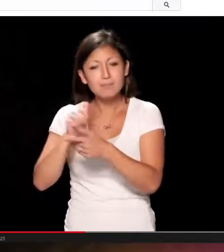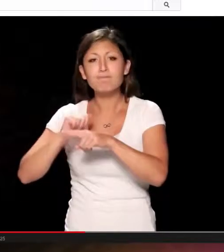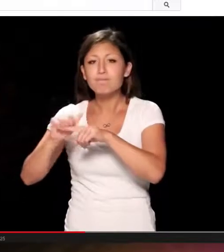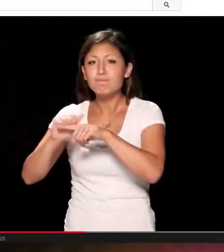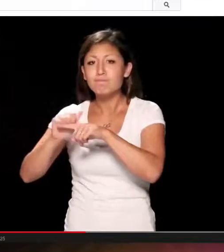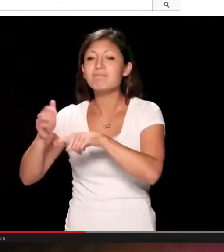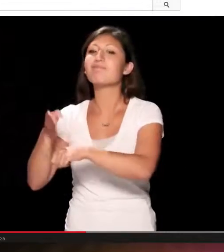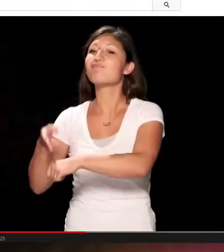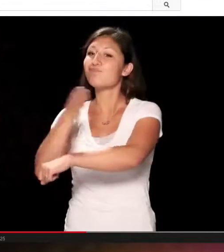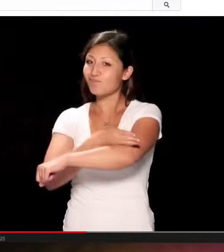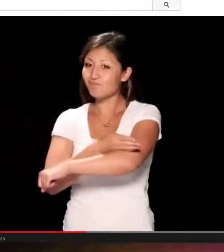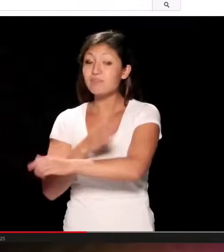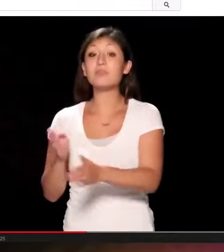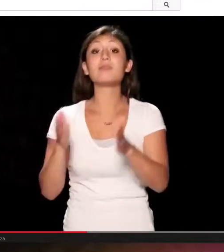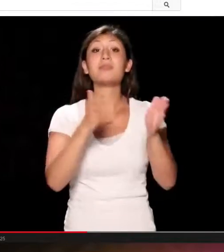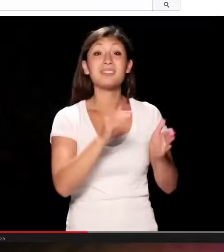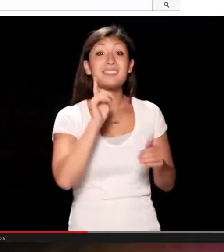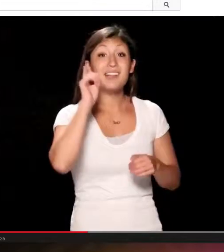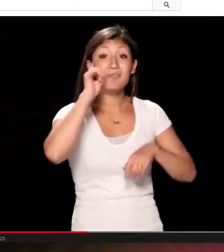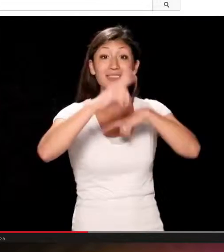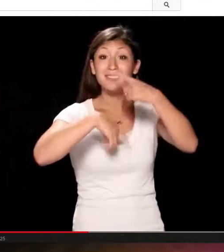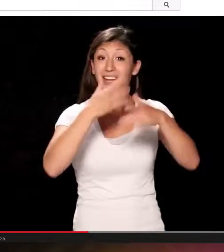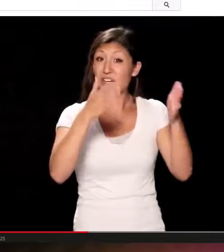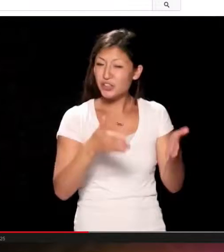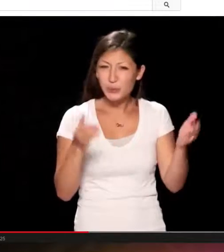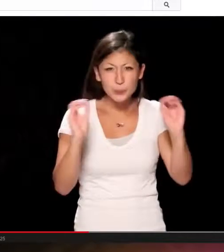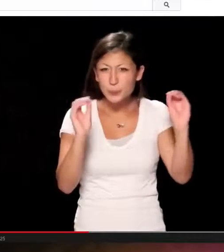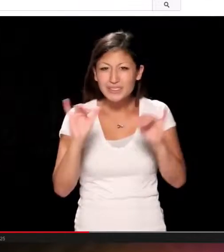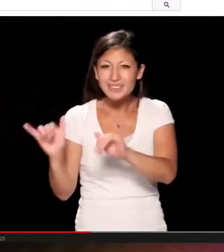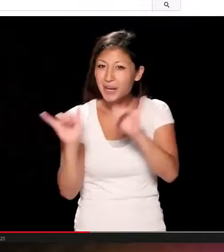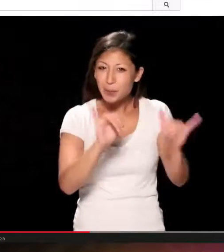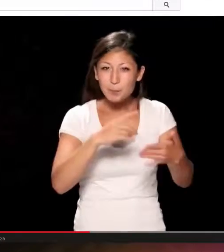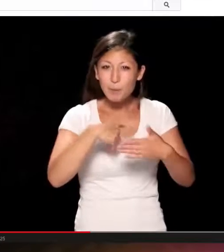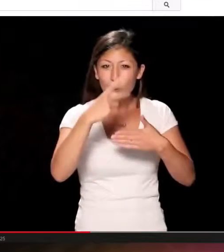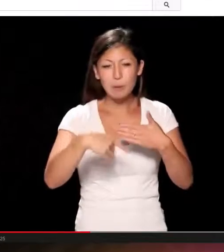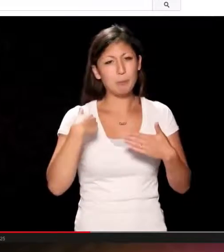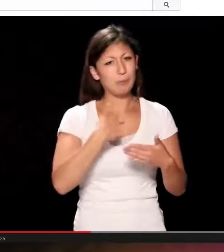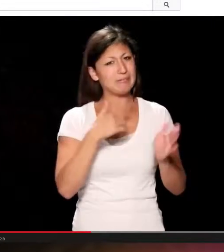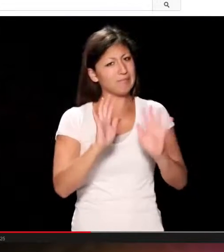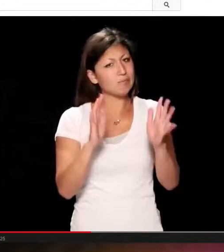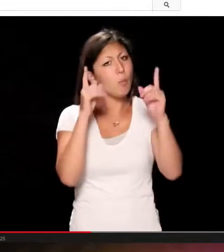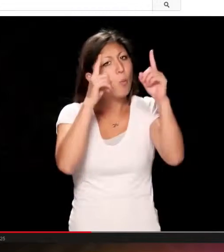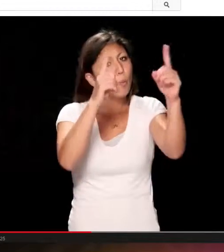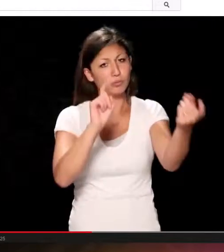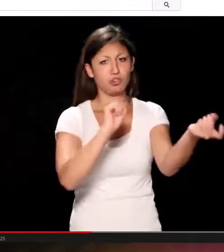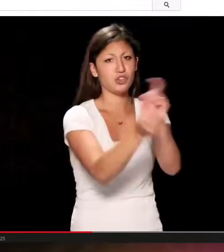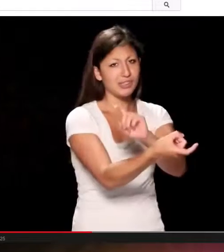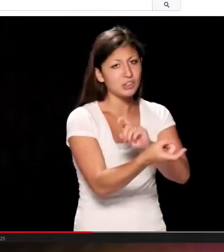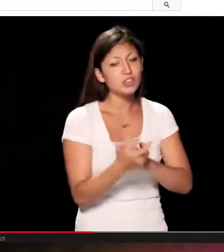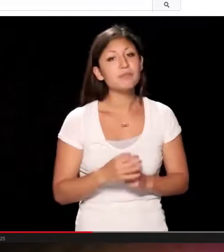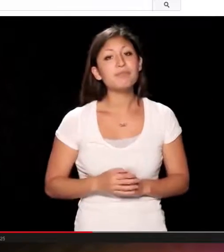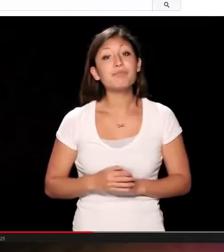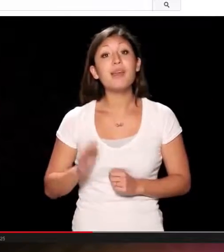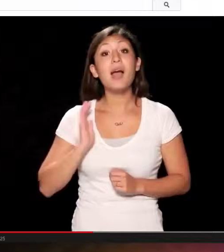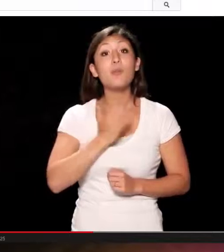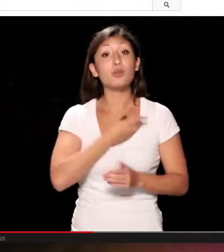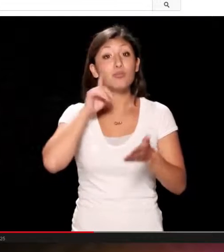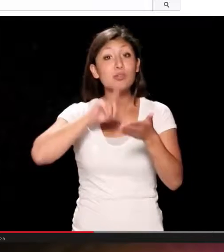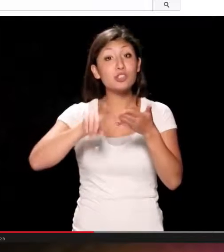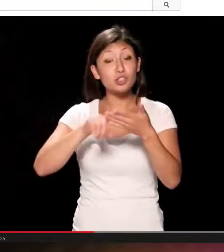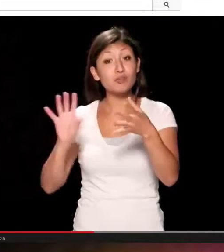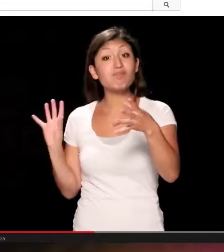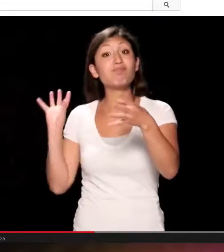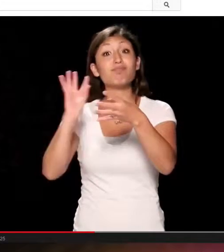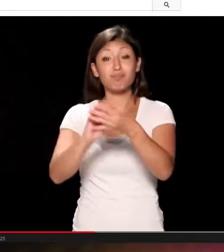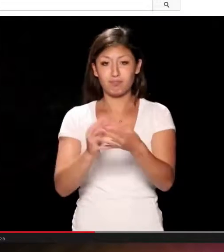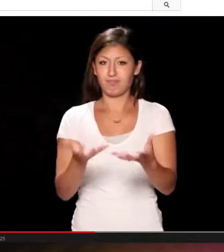struggling with speech, so practice improvements. And if the deaf person has the same problem, then there